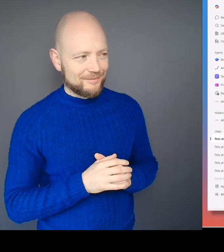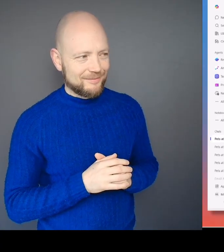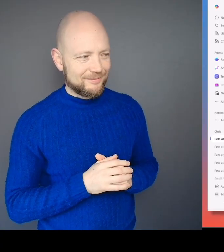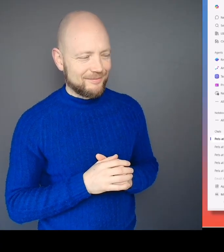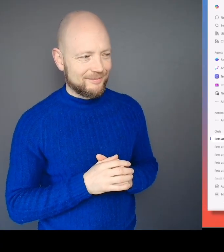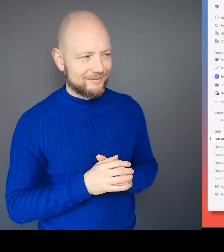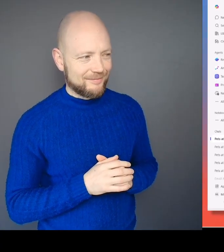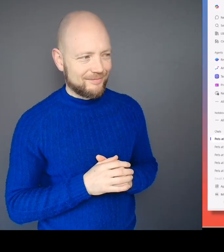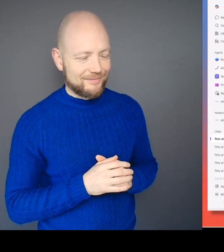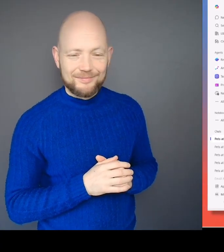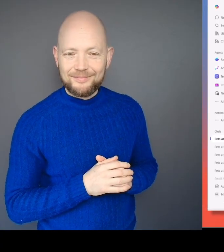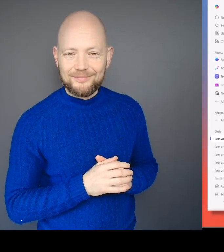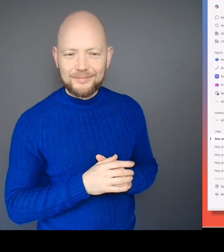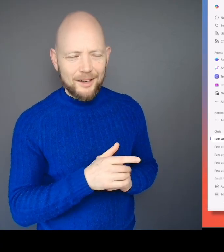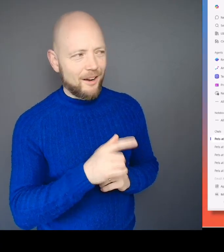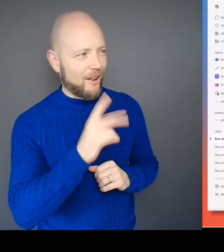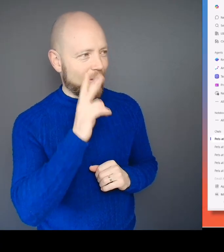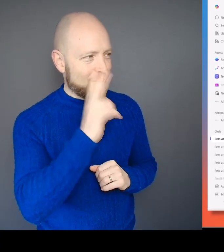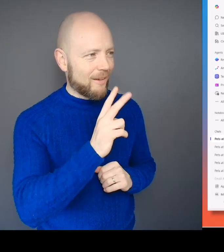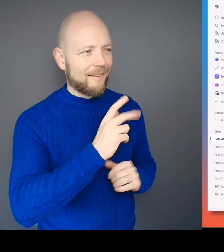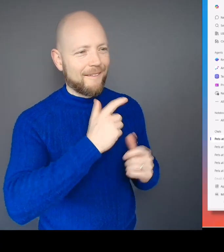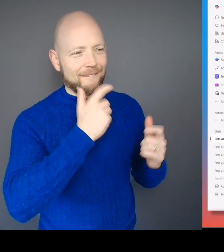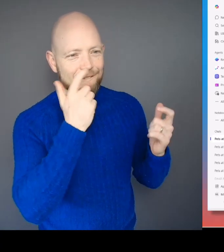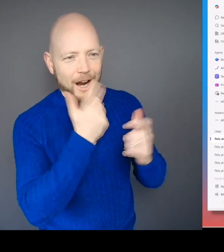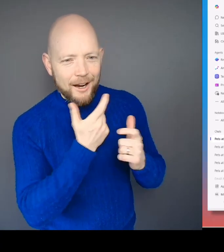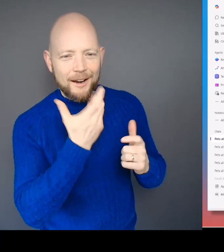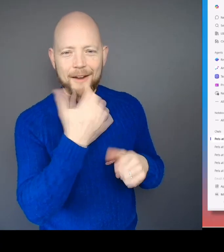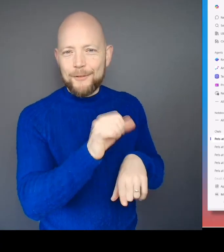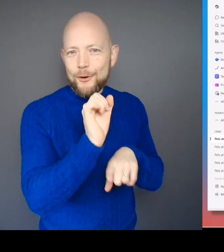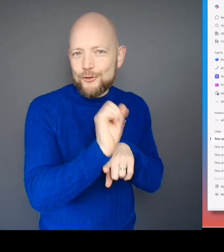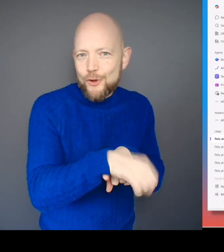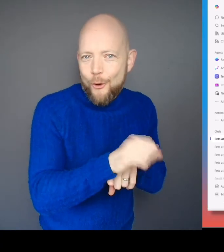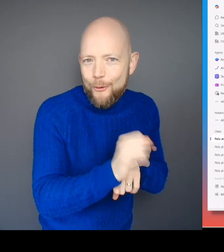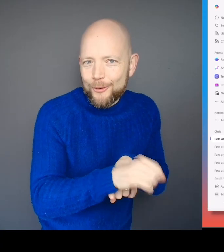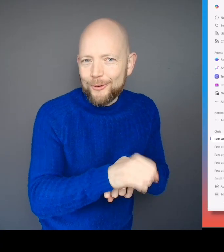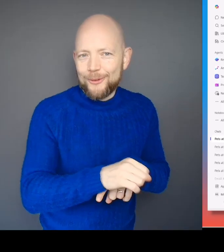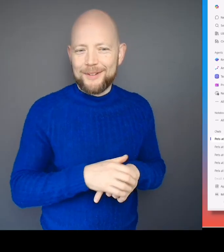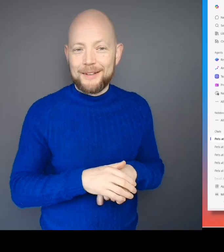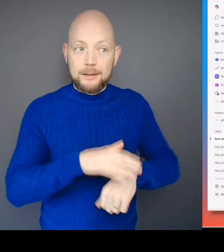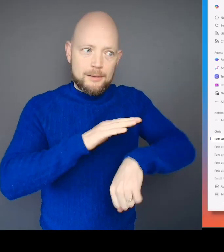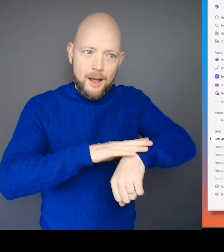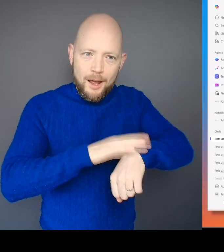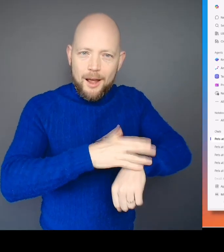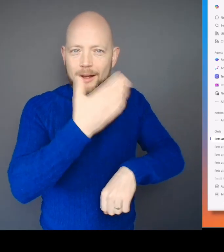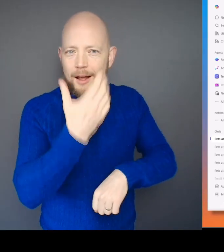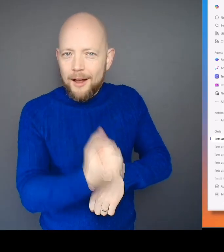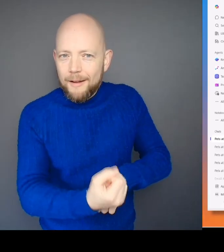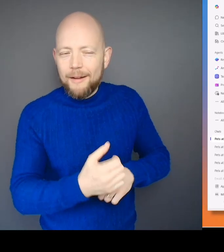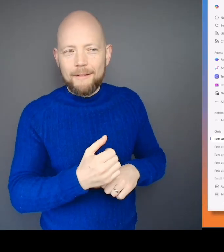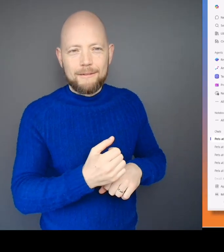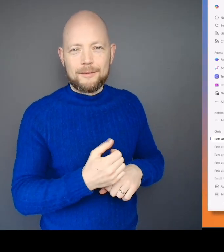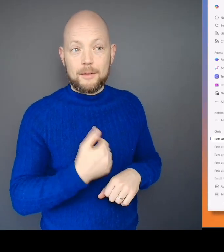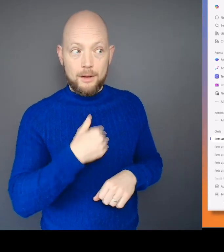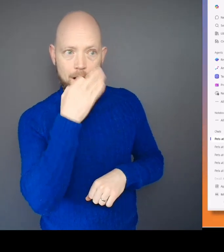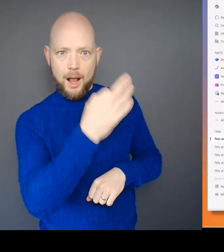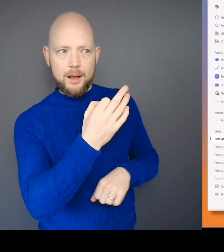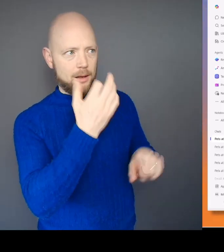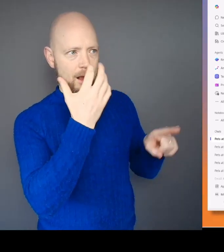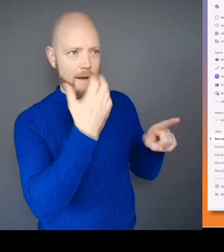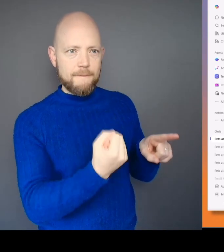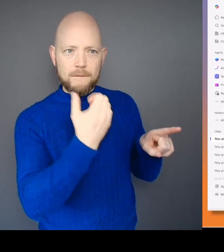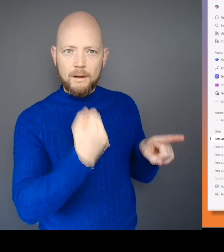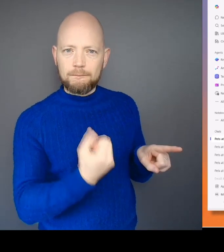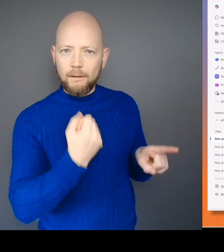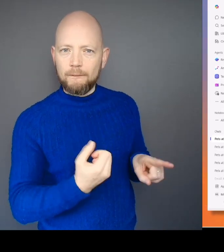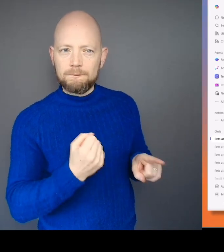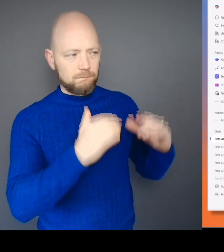we've got the date from that document that's in there and the program. This is so cute. 9 a.m. welcome session, 9:30, and